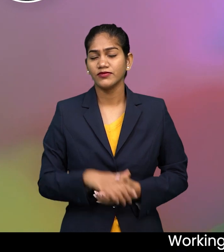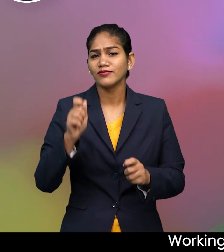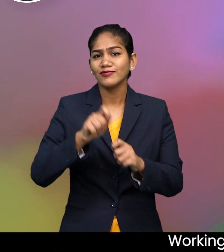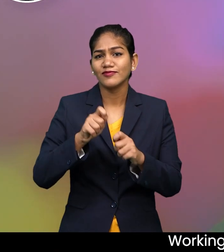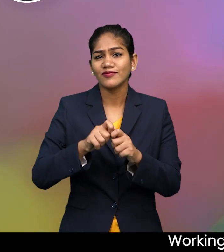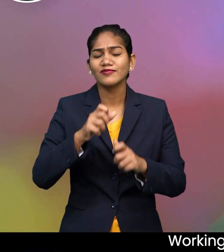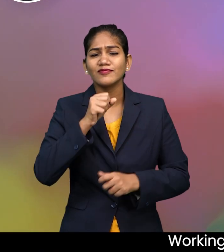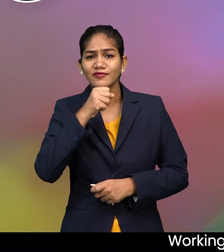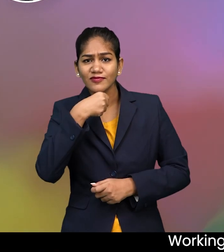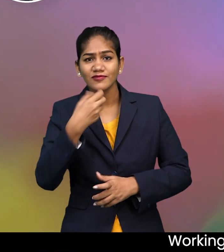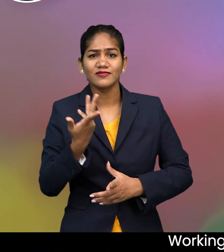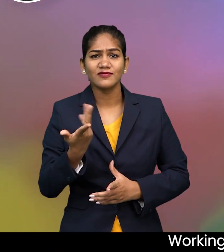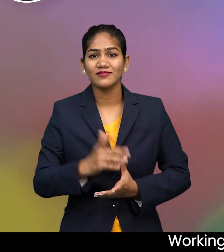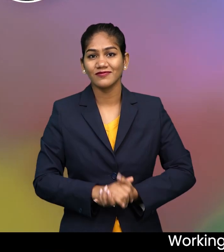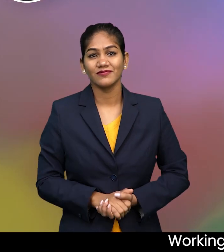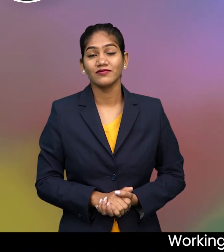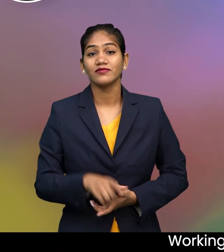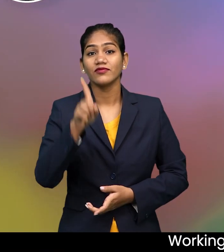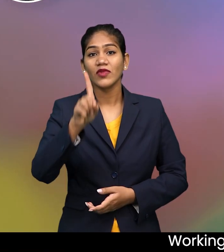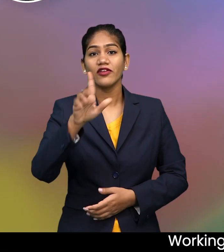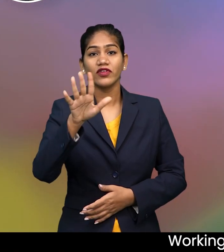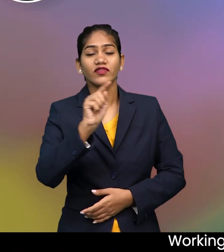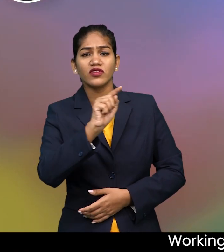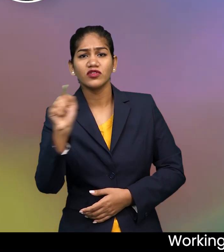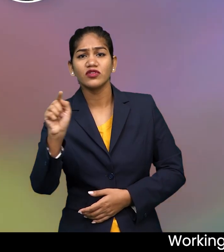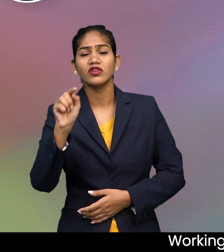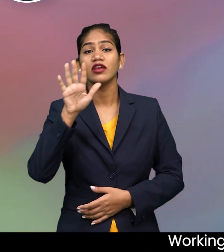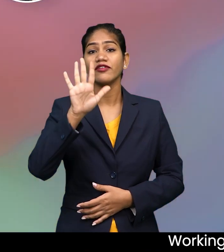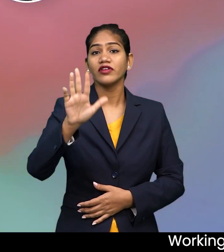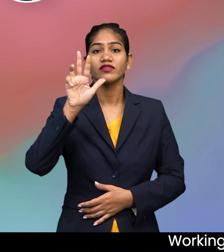Working age, 15 to 59 years.